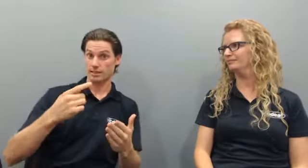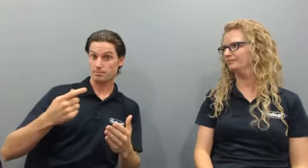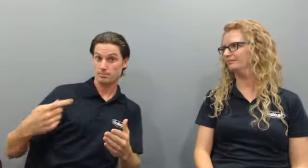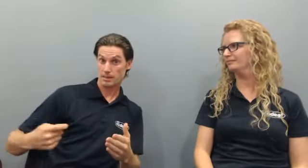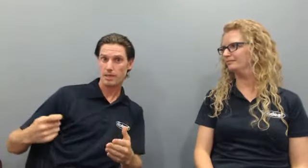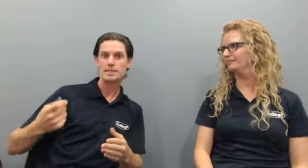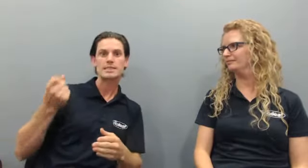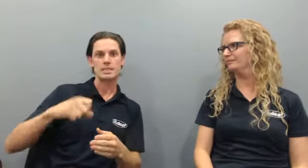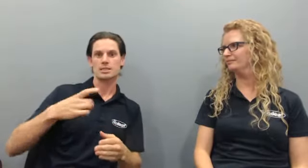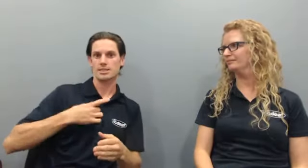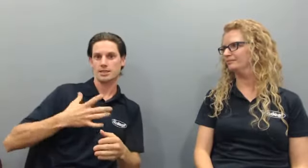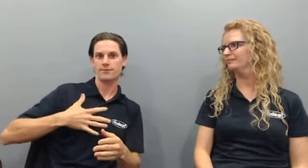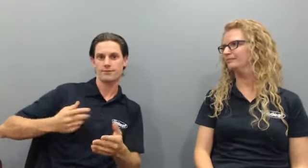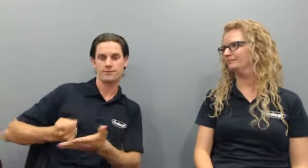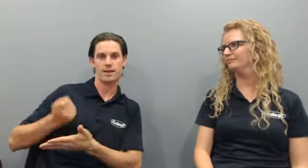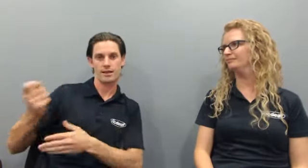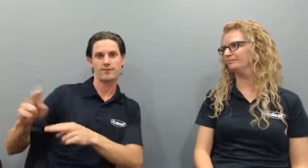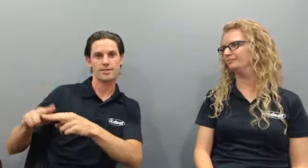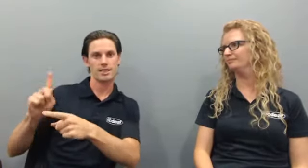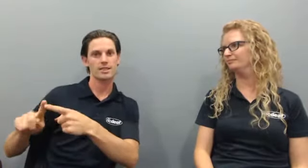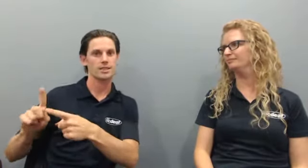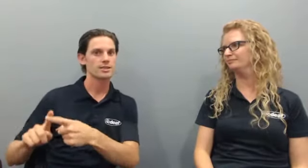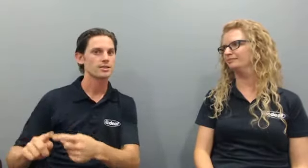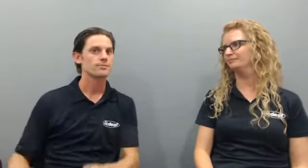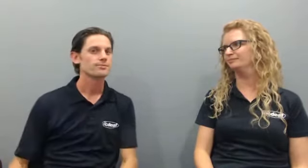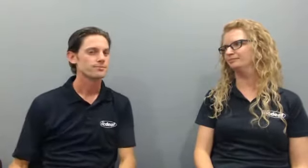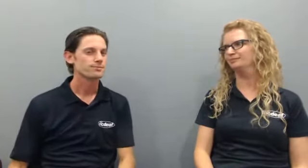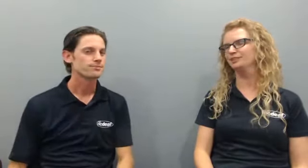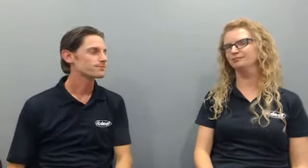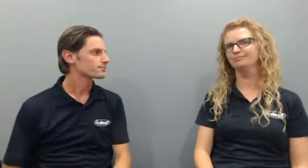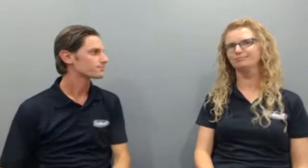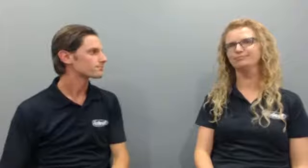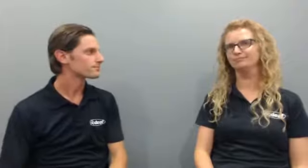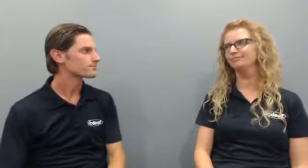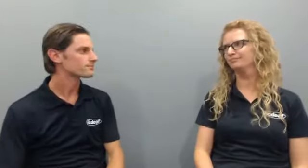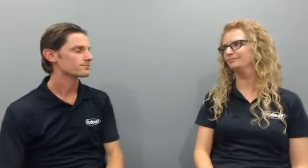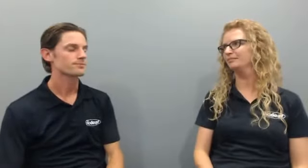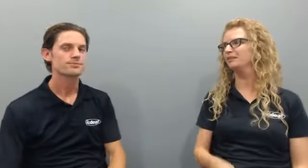having communication access with your personal trainer. So that's where the interpreter will